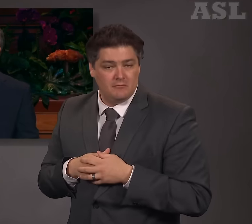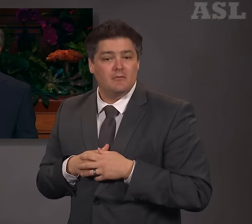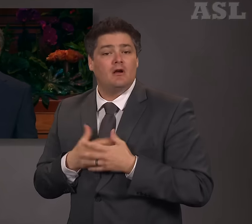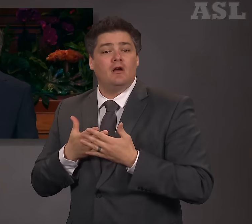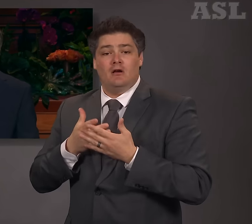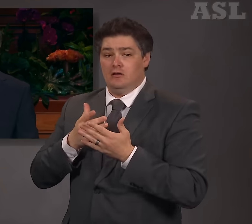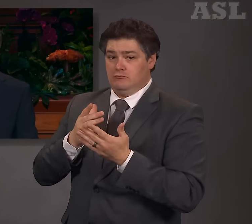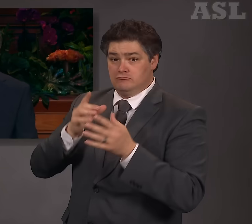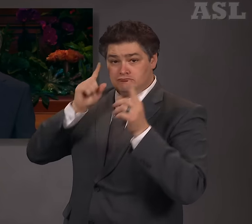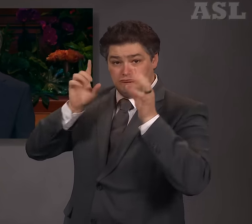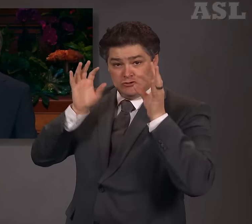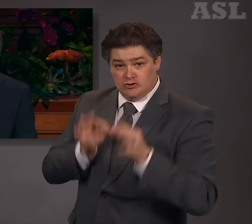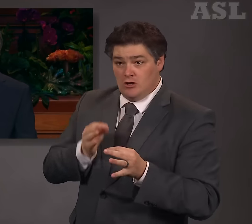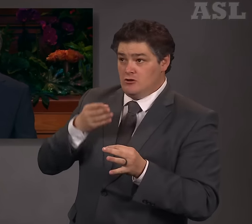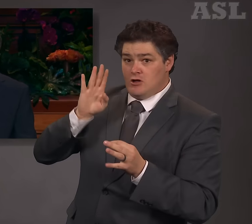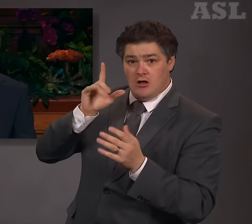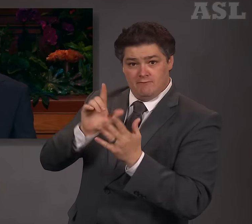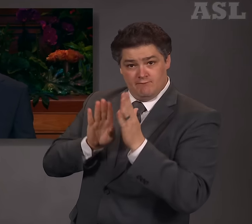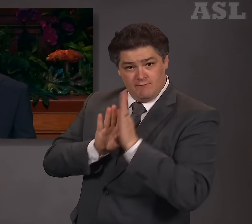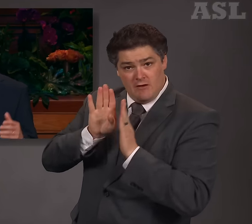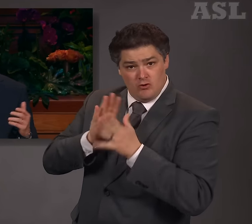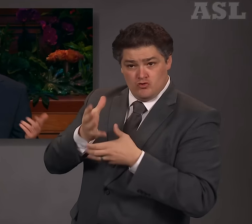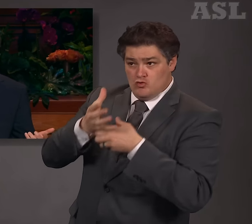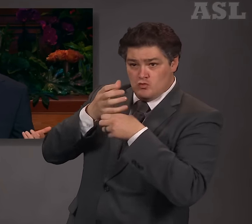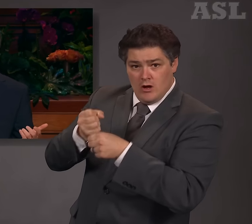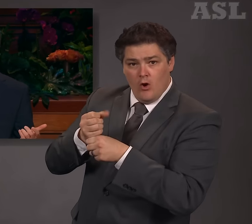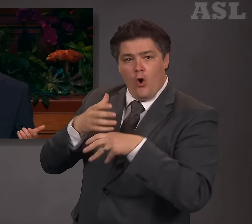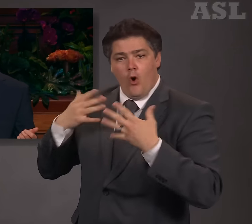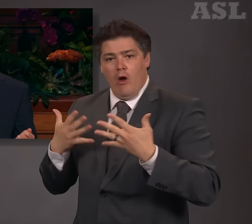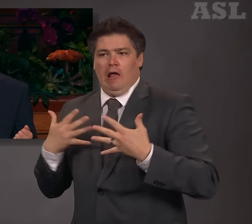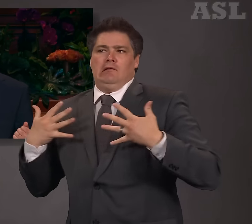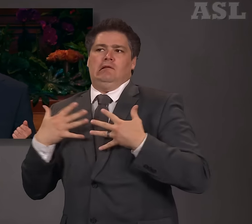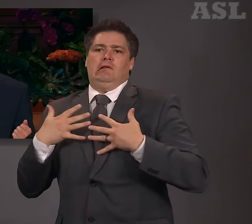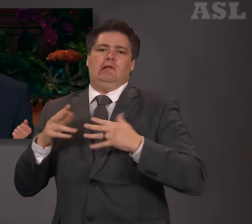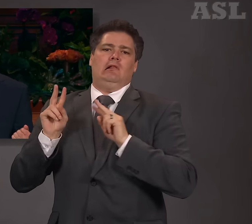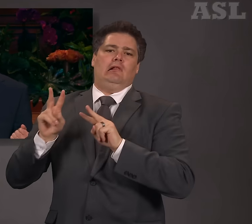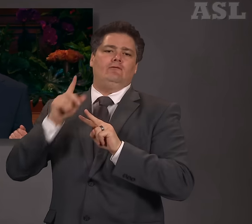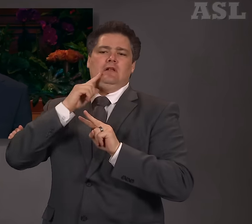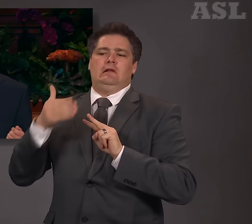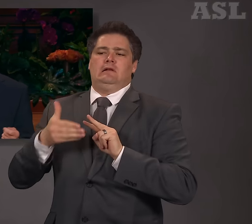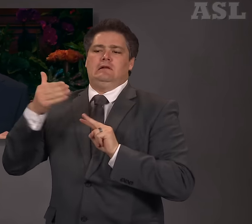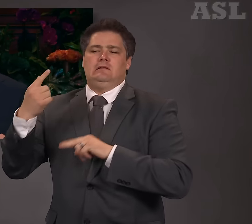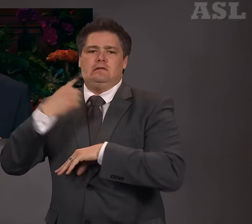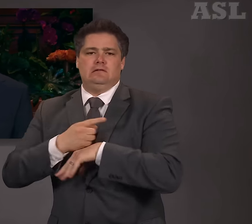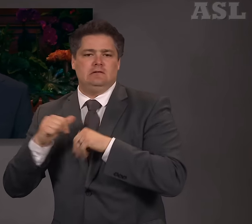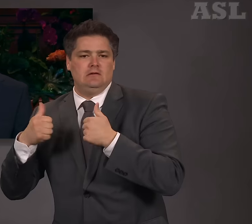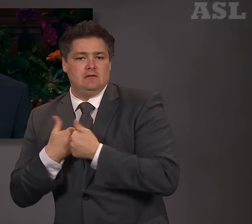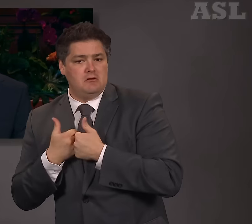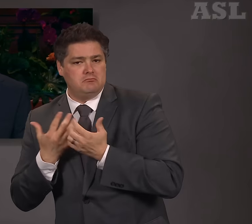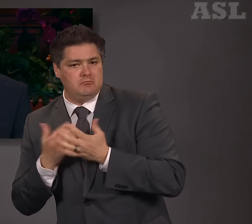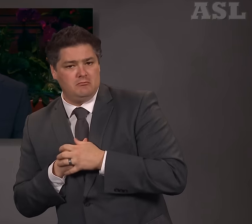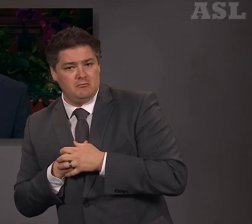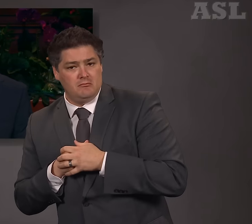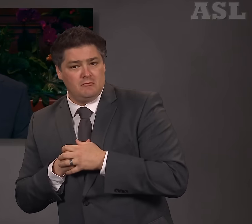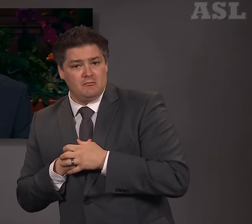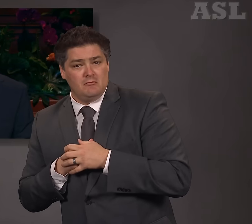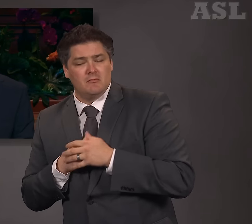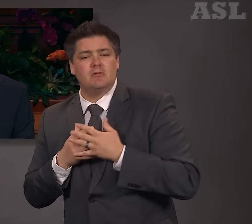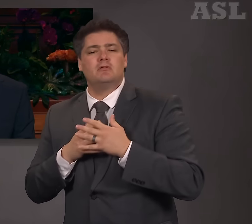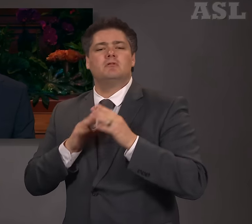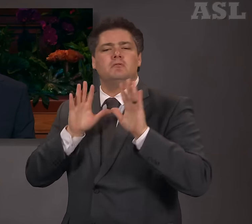choosing to develop trust in God, or fearfully anticipate another challenge the next day.